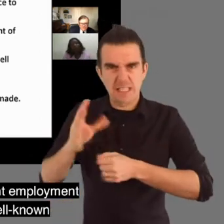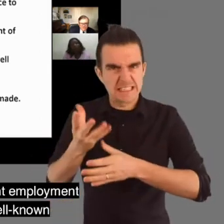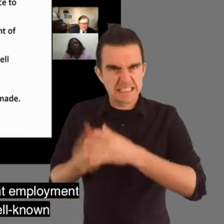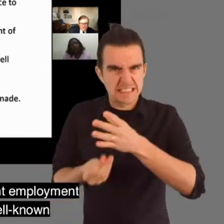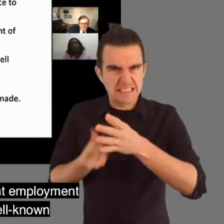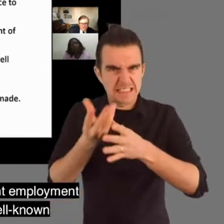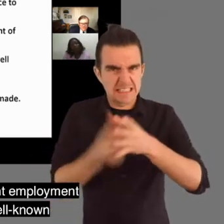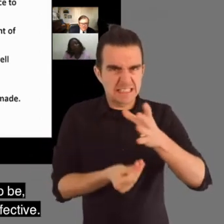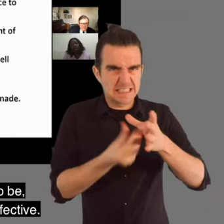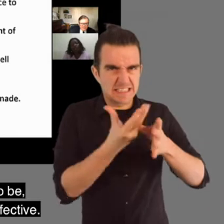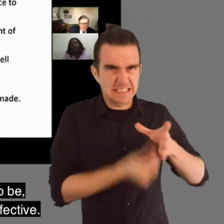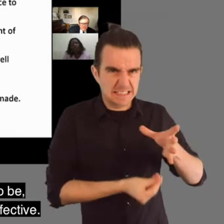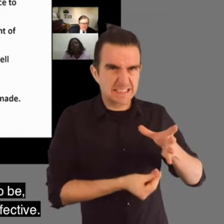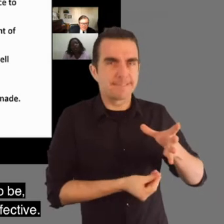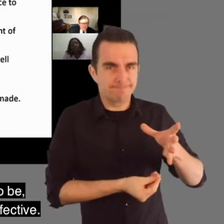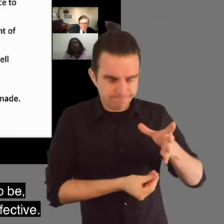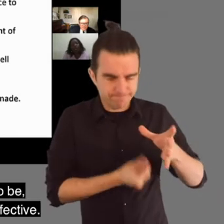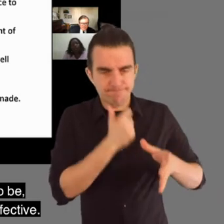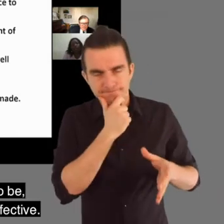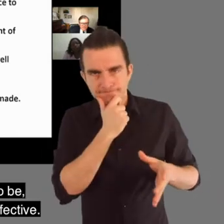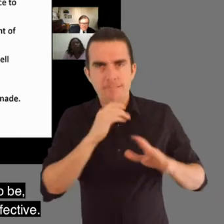well known and have been